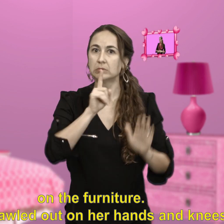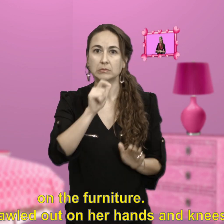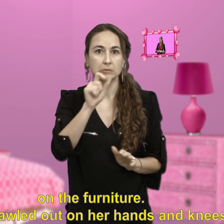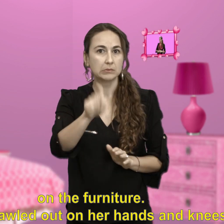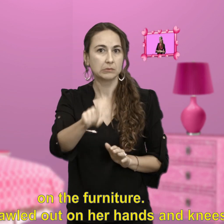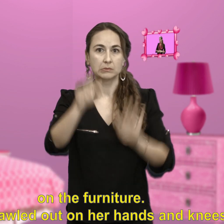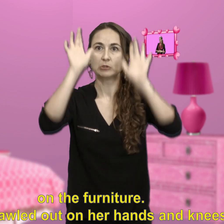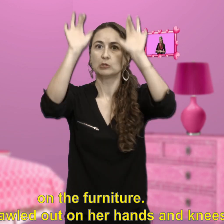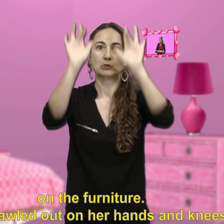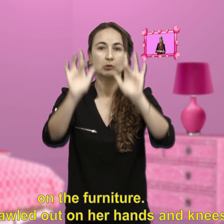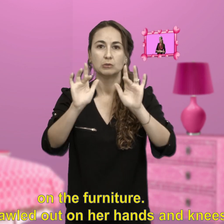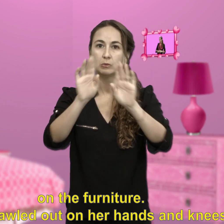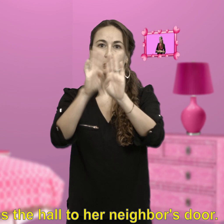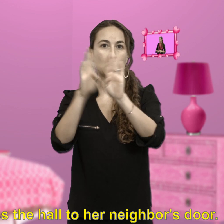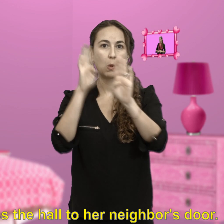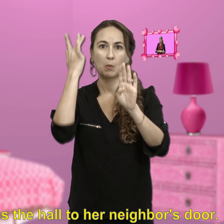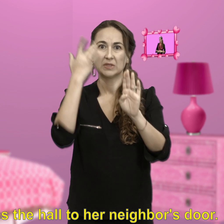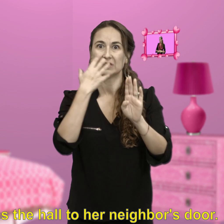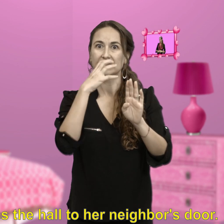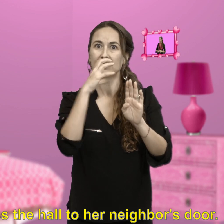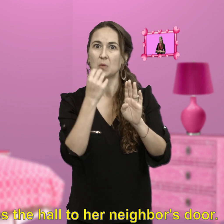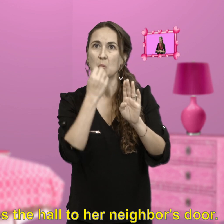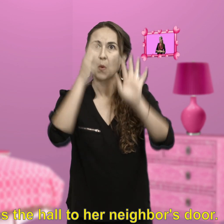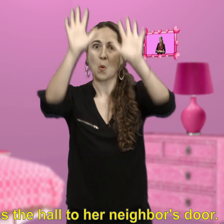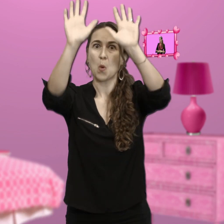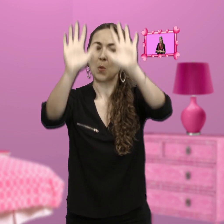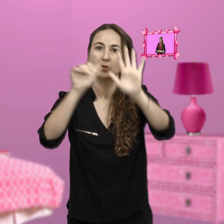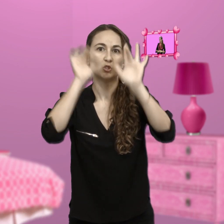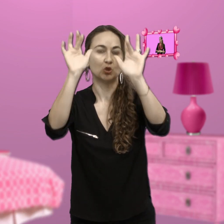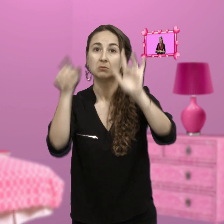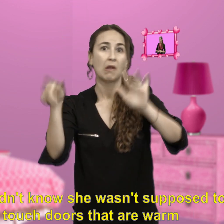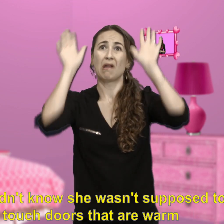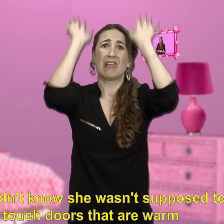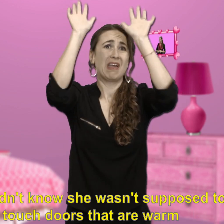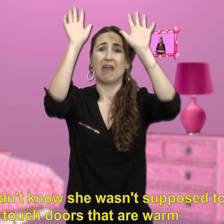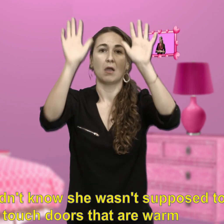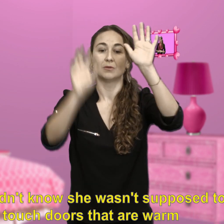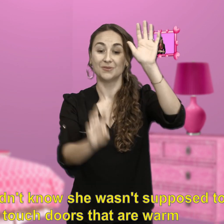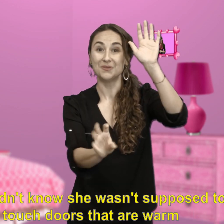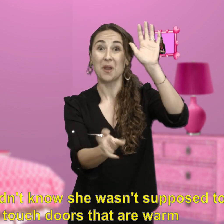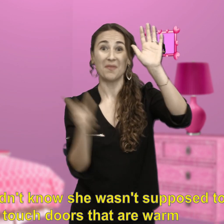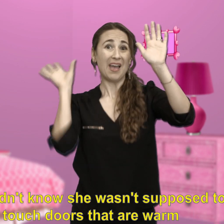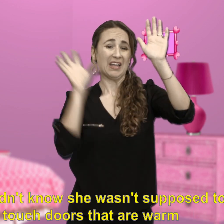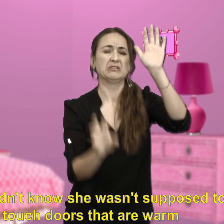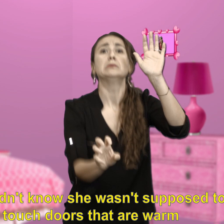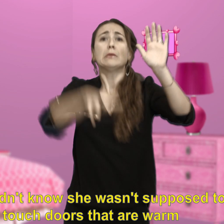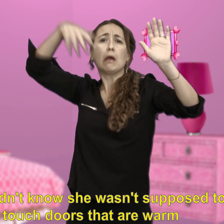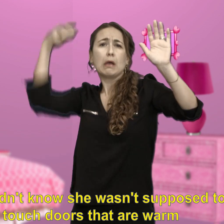crawled out on her hands and knees across the hall to her neighbor's door. She didn't know she wasn't supposed to touch doors that are warm,